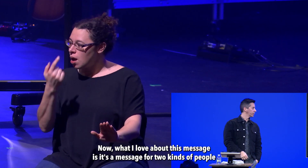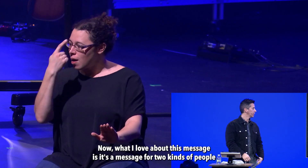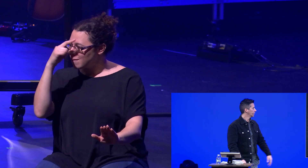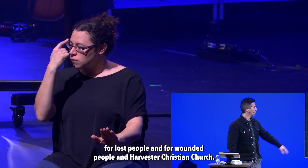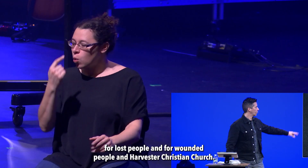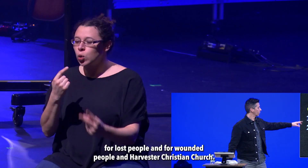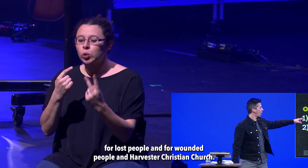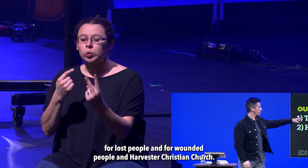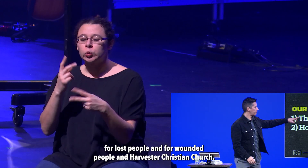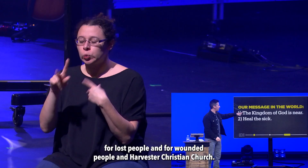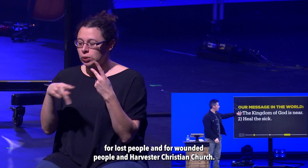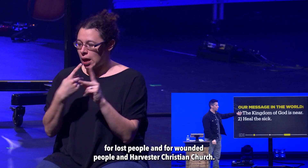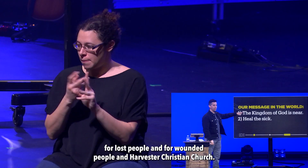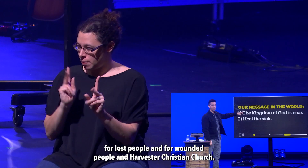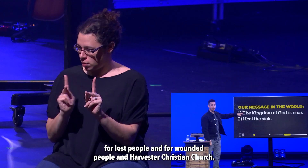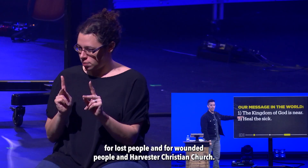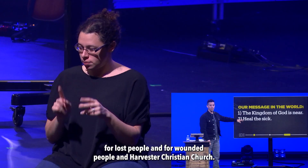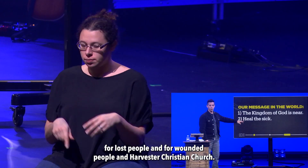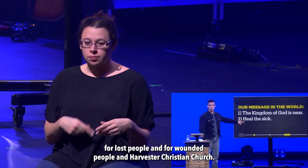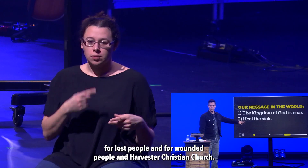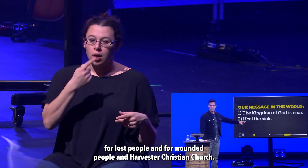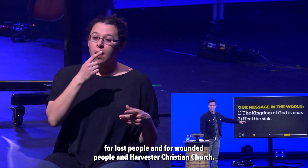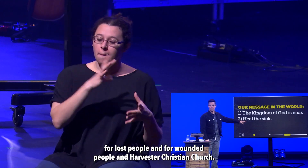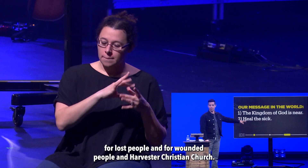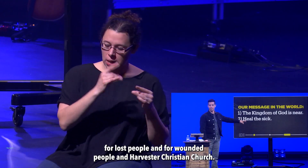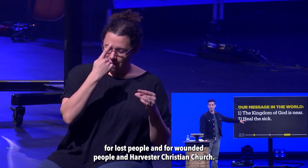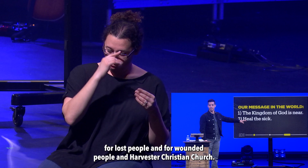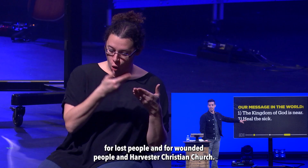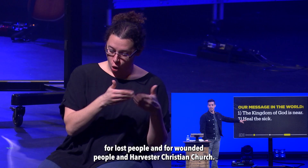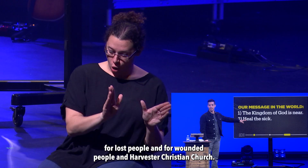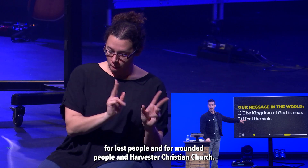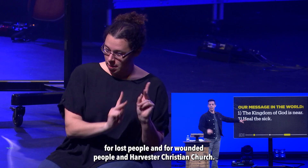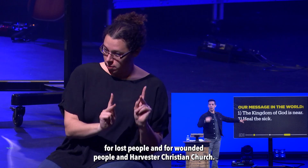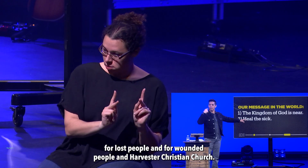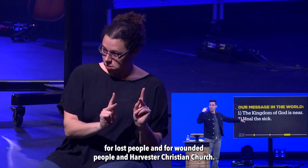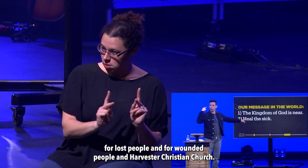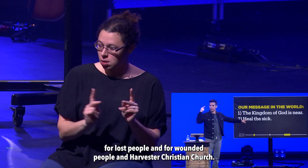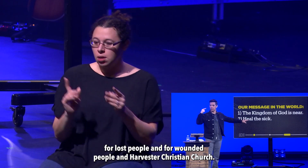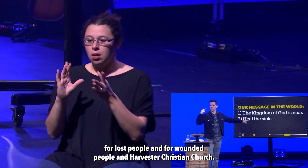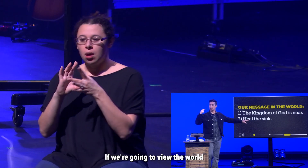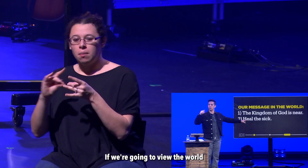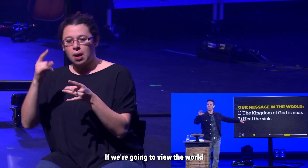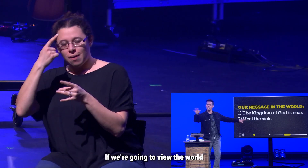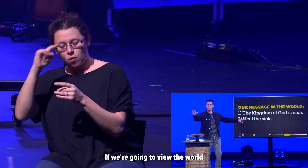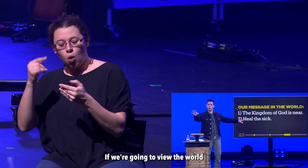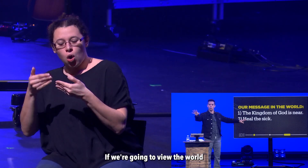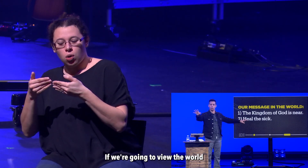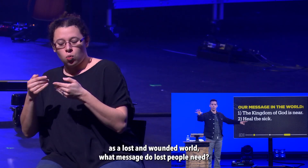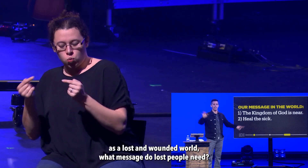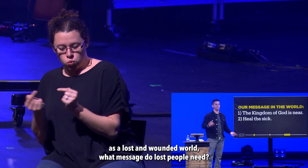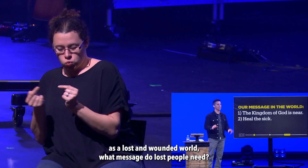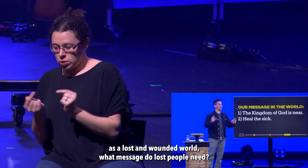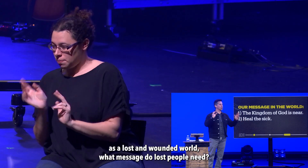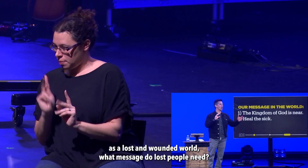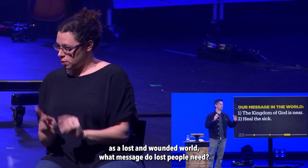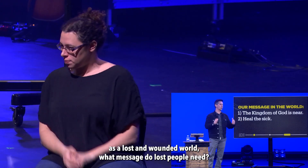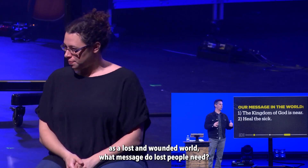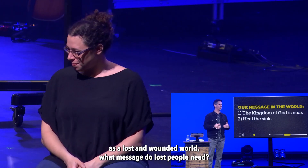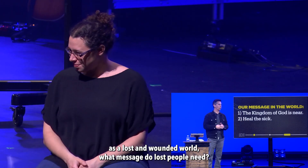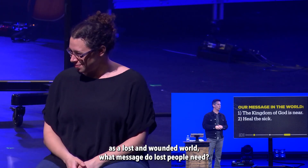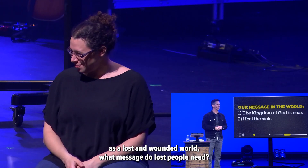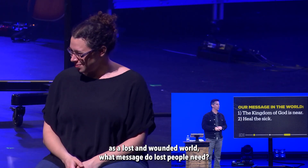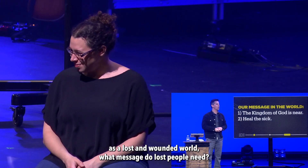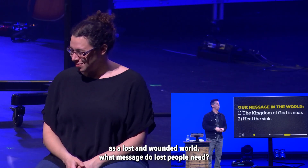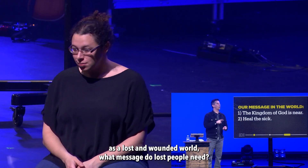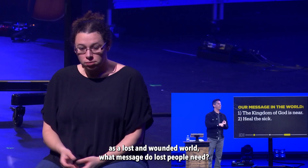people, for lost people and for wounded people. And at Harvester Christian Church, if we're going to view the world as a lost and